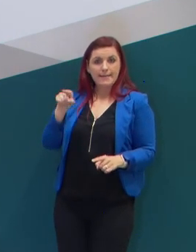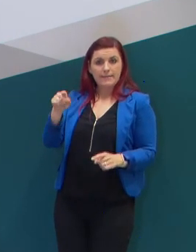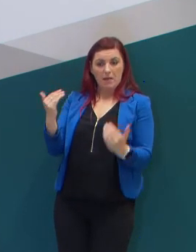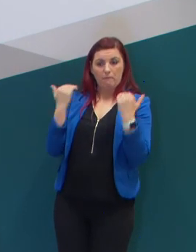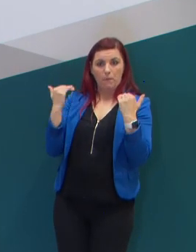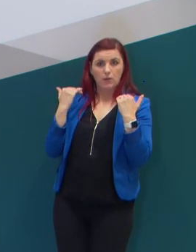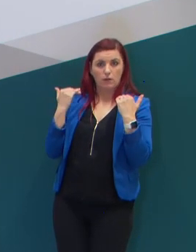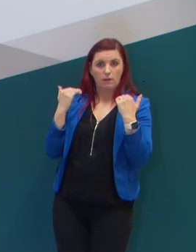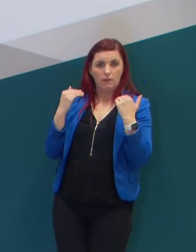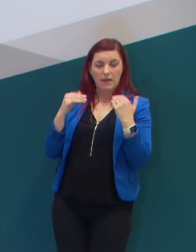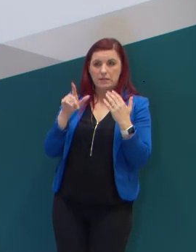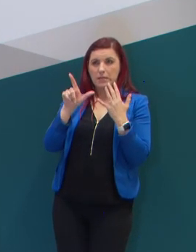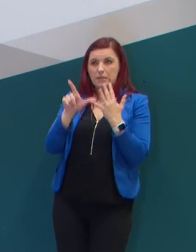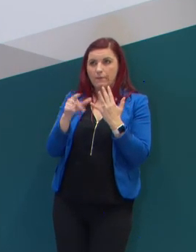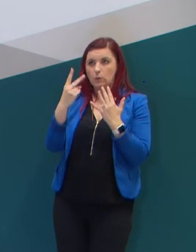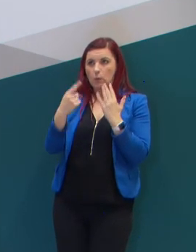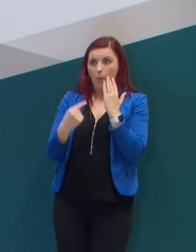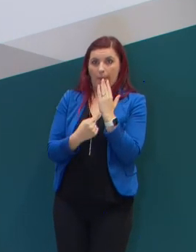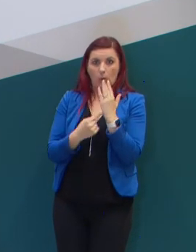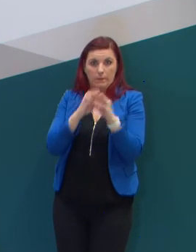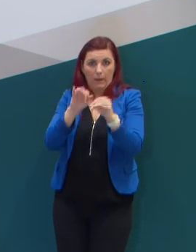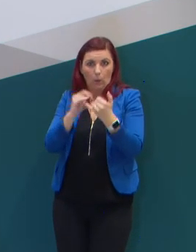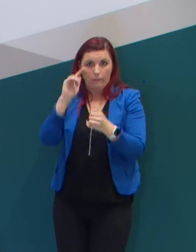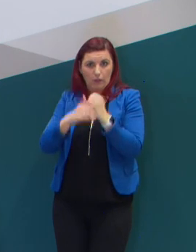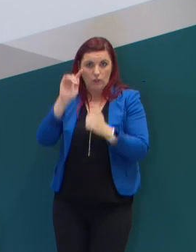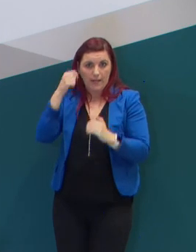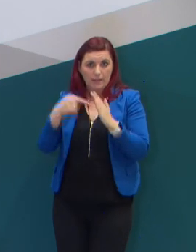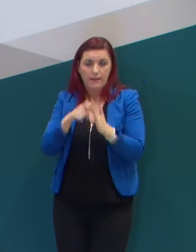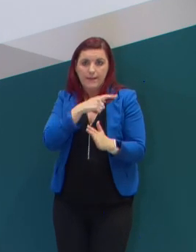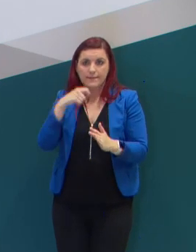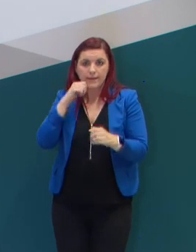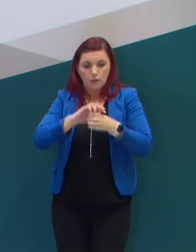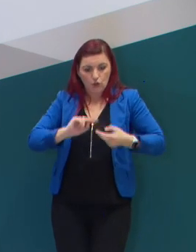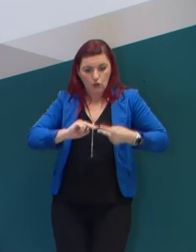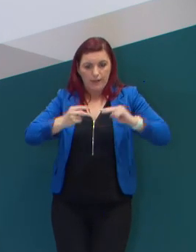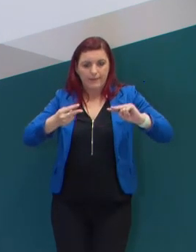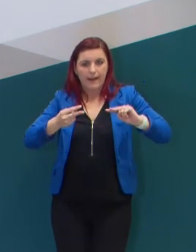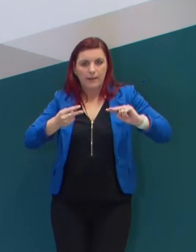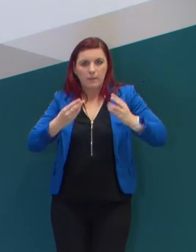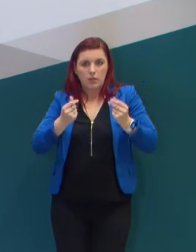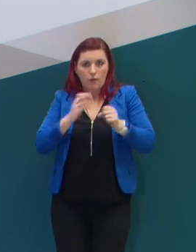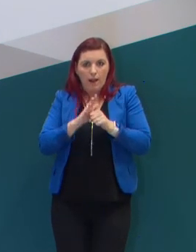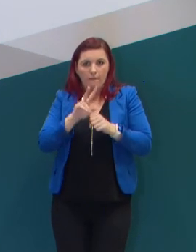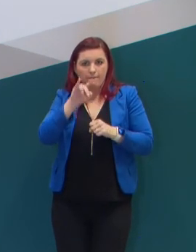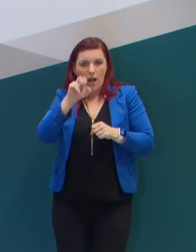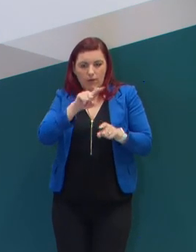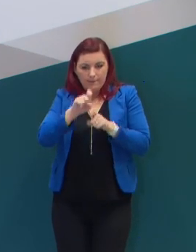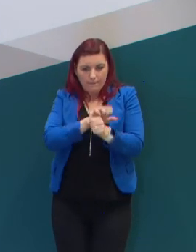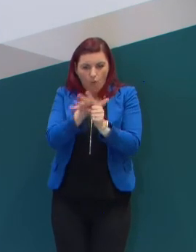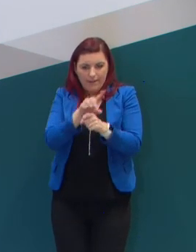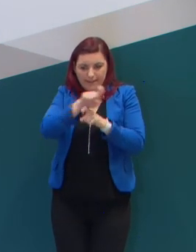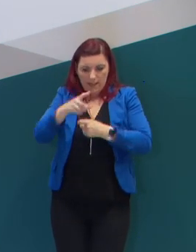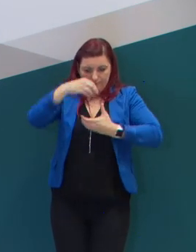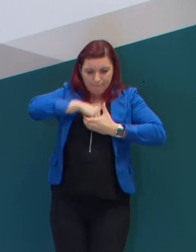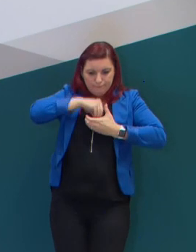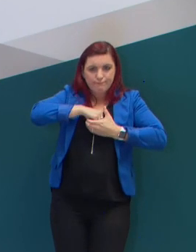about 72,000 individuals is that the genetic material of the virus is detectable for between 7 and 12 days typically